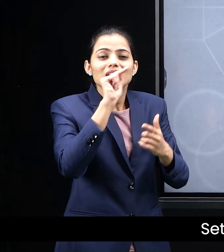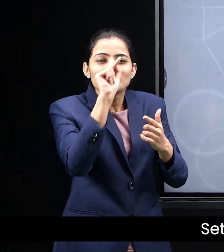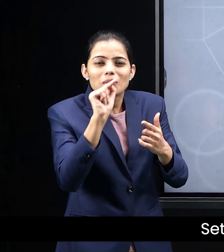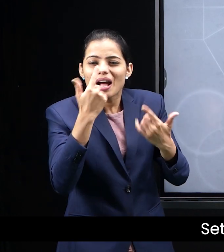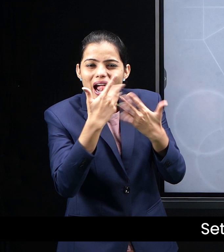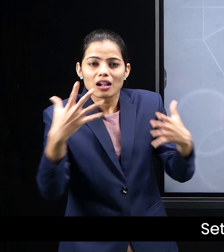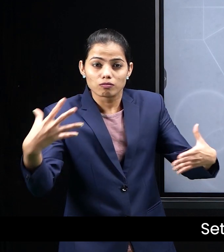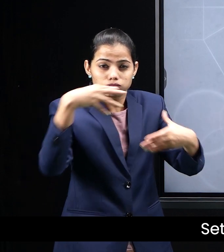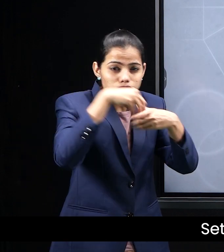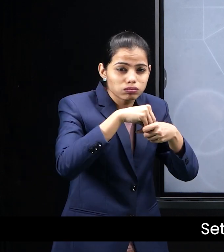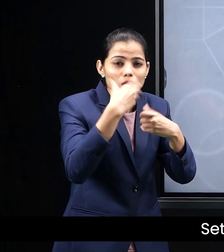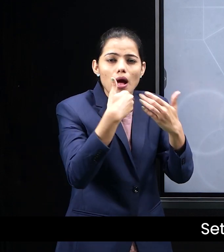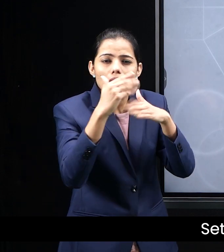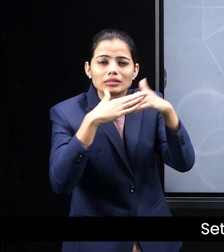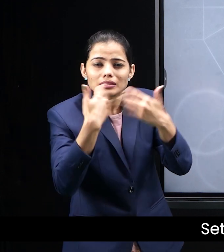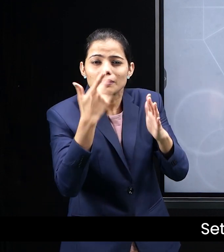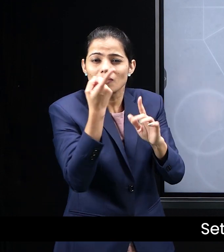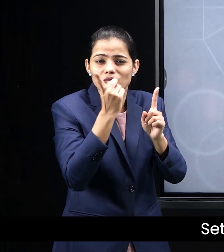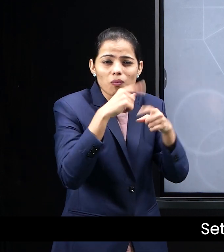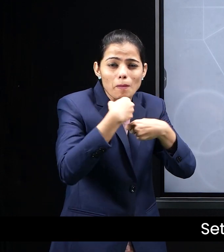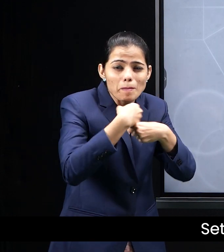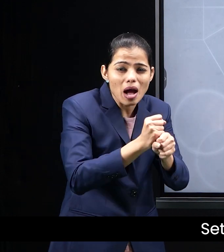Set builder form or rule form.